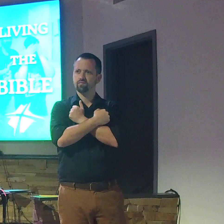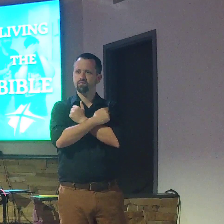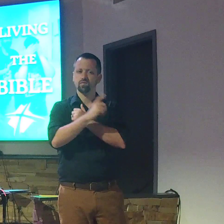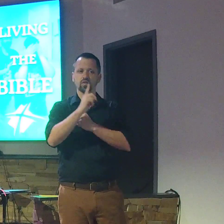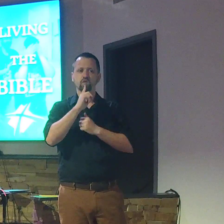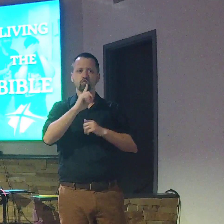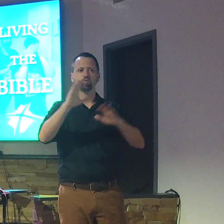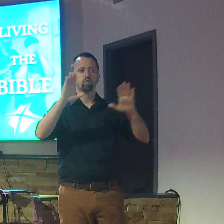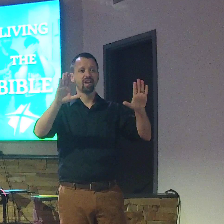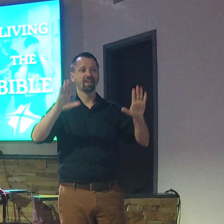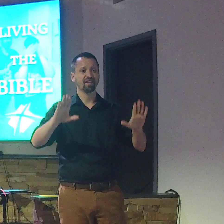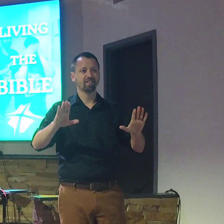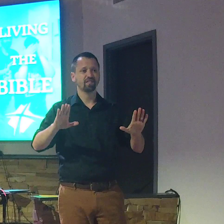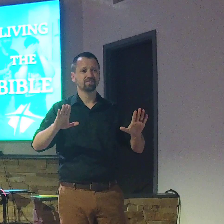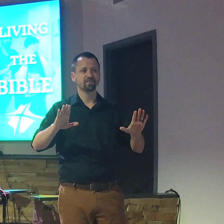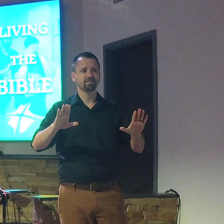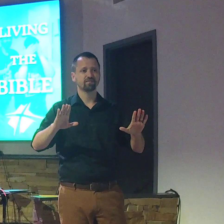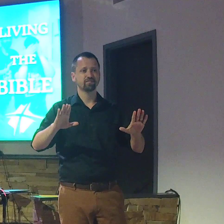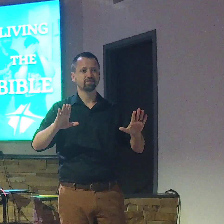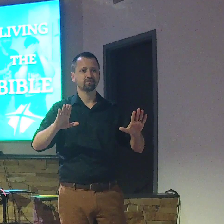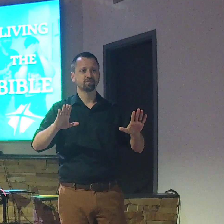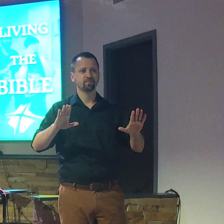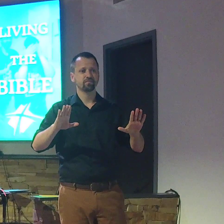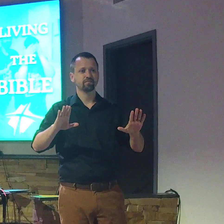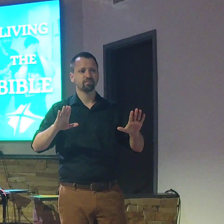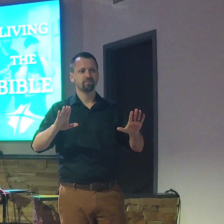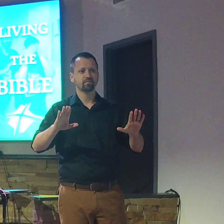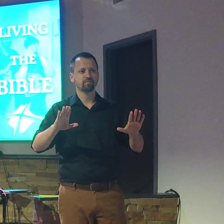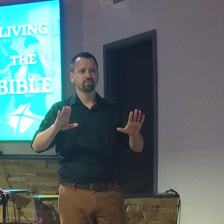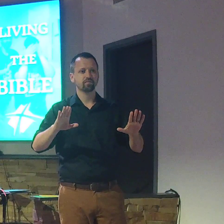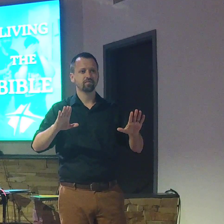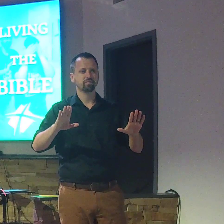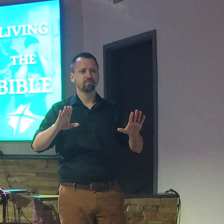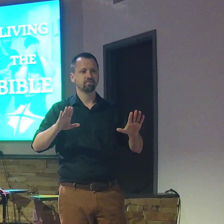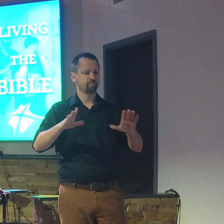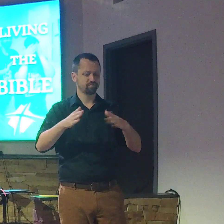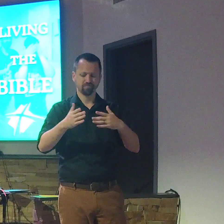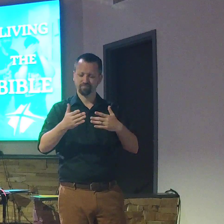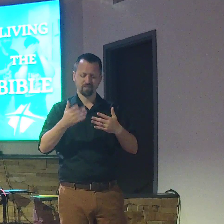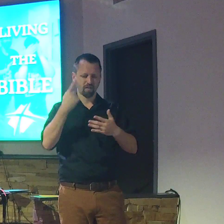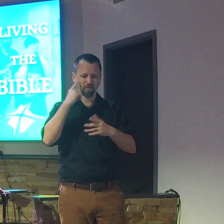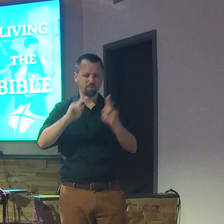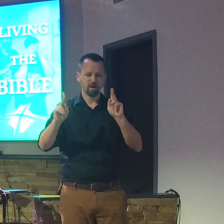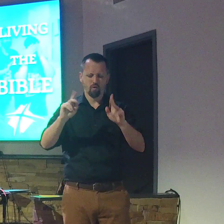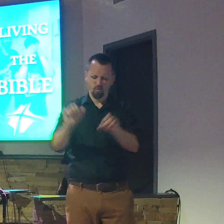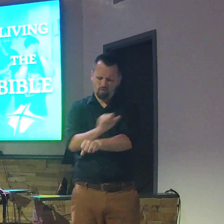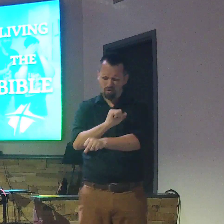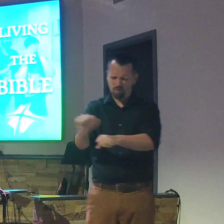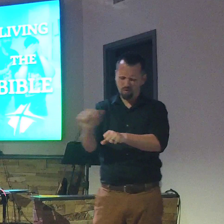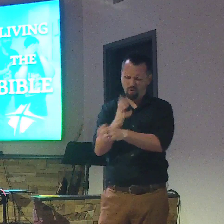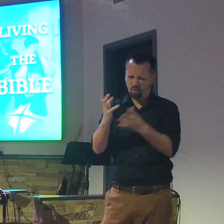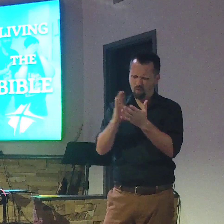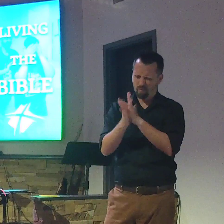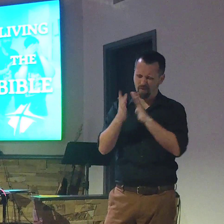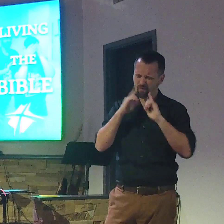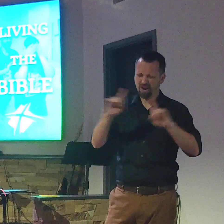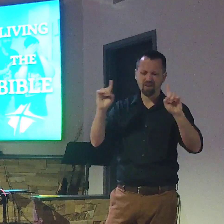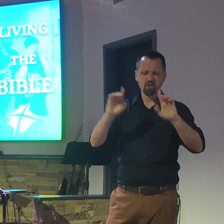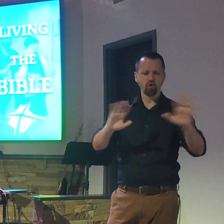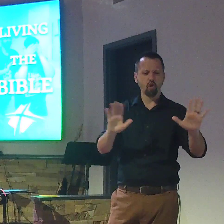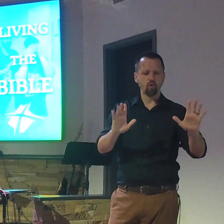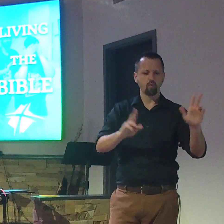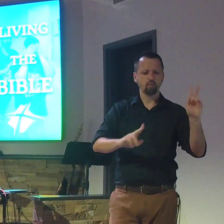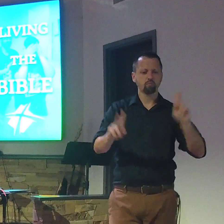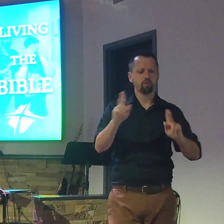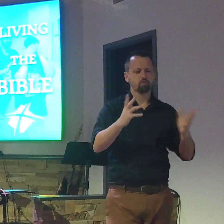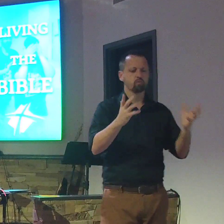True greatness does not come to those who strive for worldly fame. It lies instead with those who choose to serve